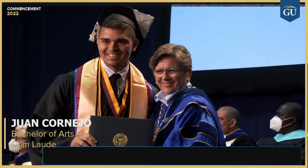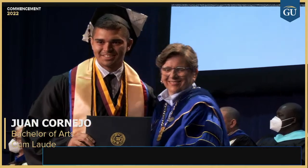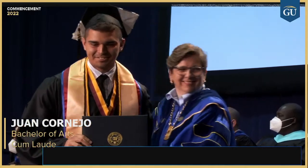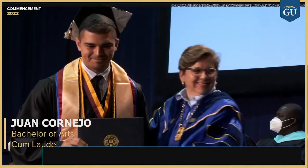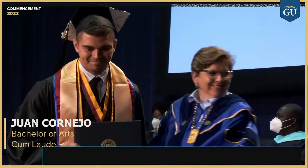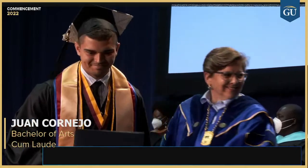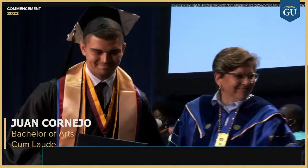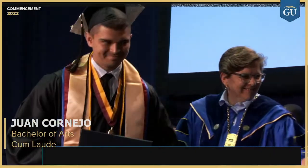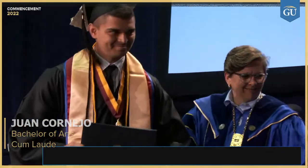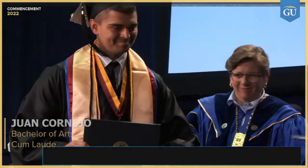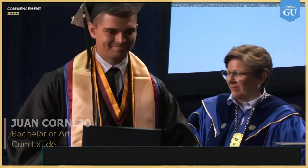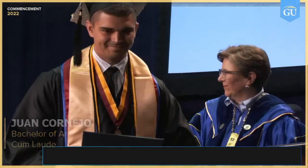Bachelor of Arts, my apologies.